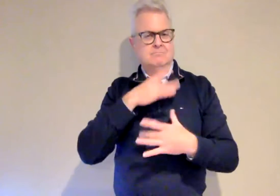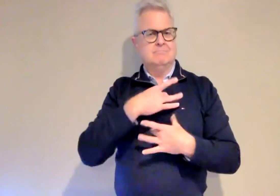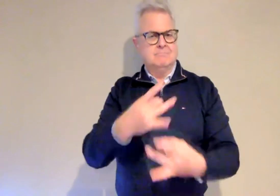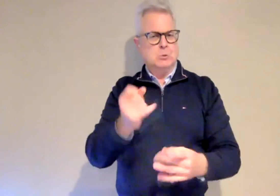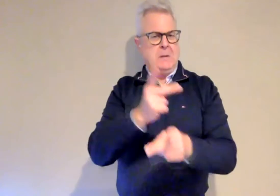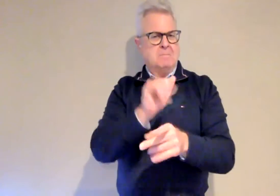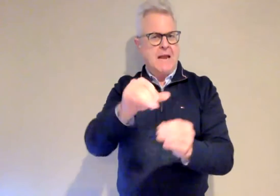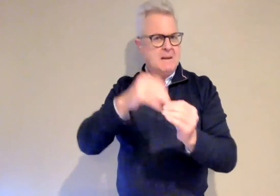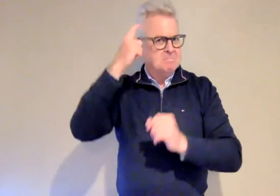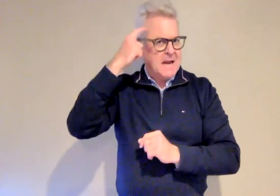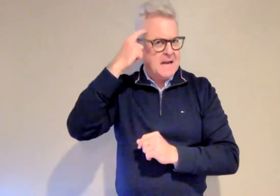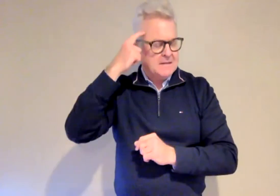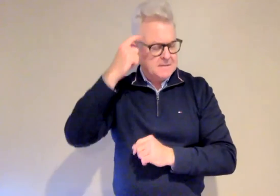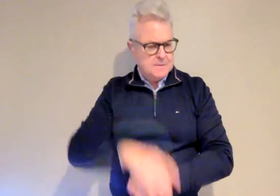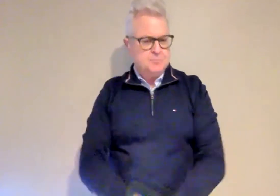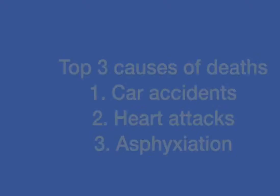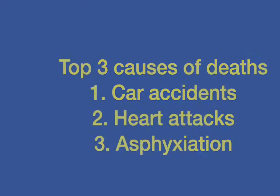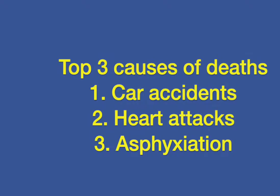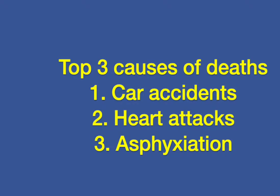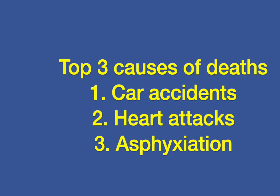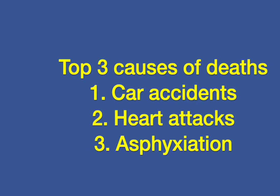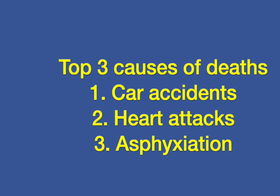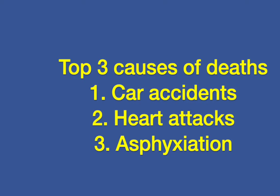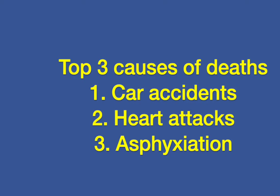itself, but is the source of heat.